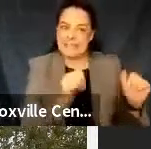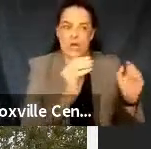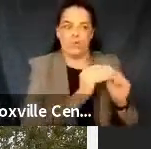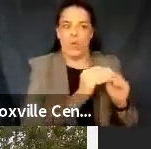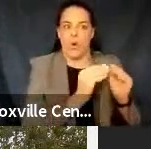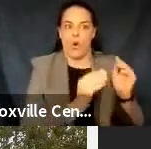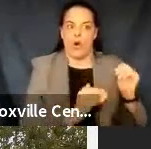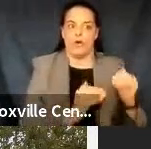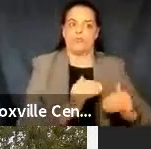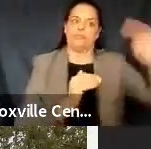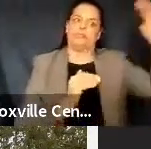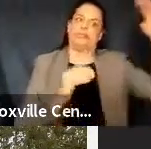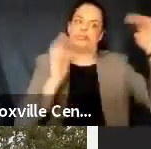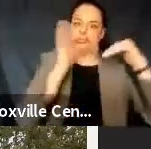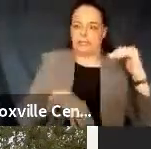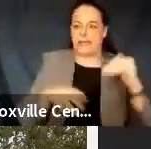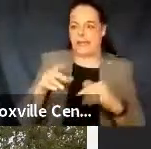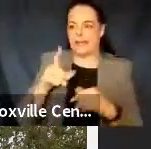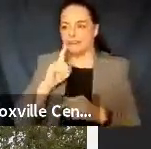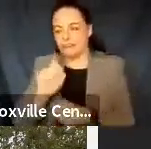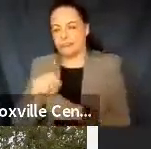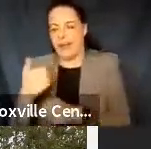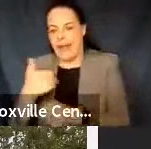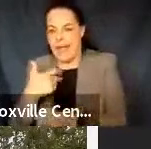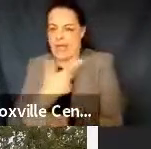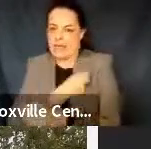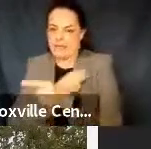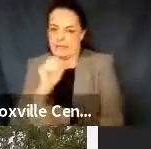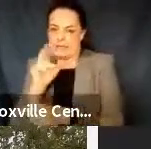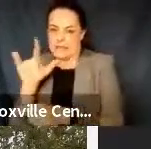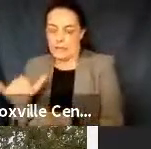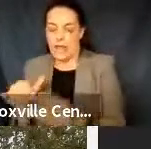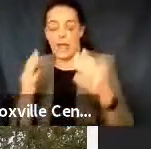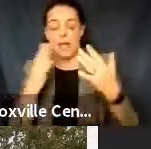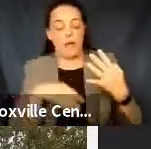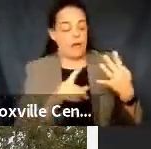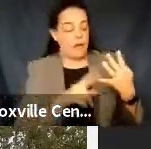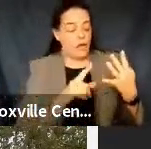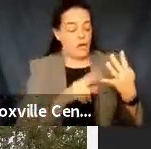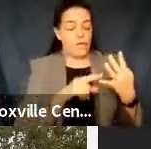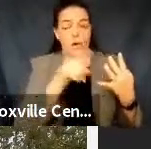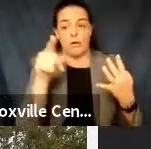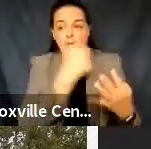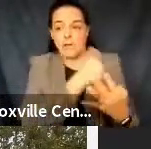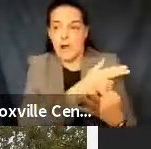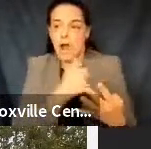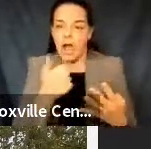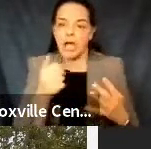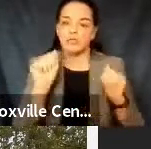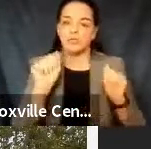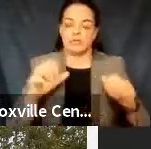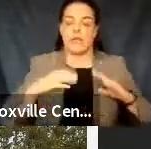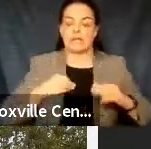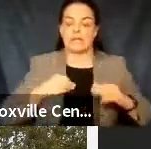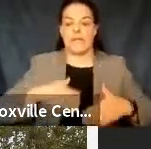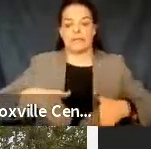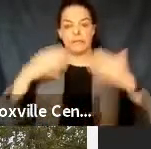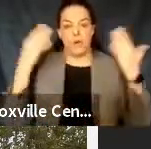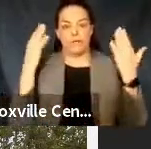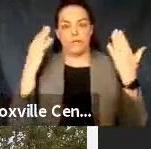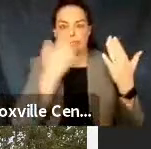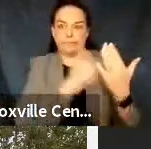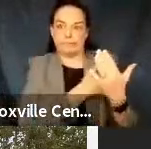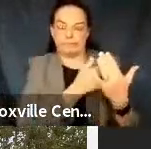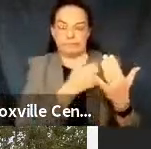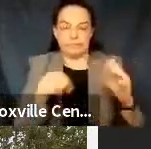supply. Our fourth benchmark, healthcare system capabilities remain within current and forecasted surge capacity. During